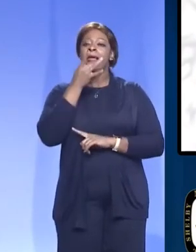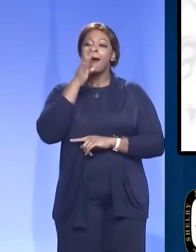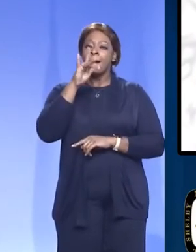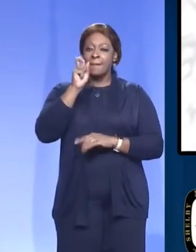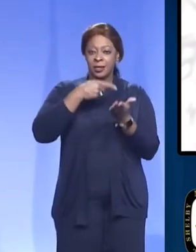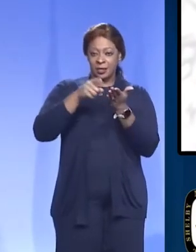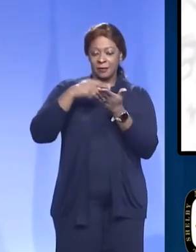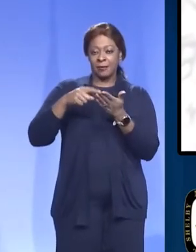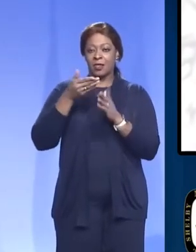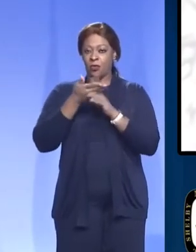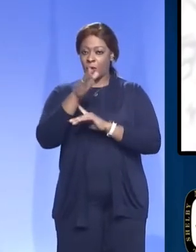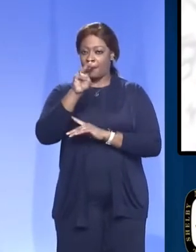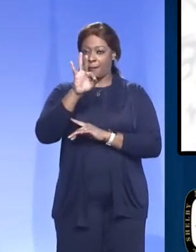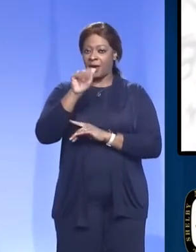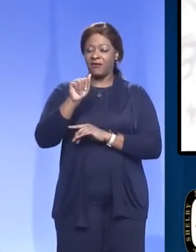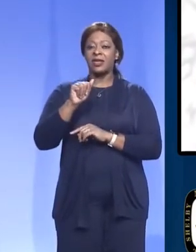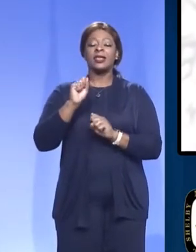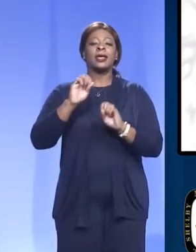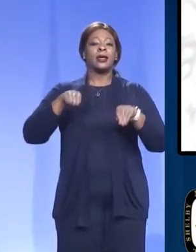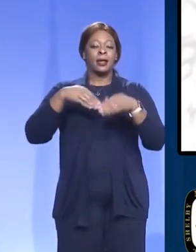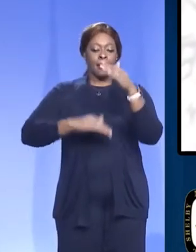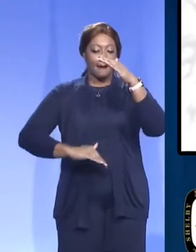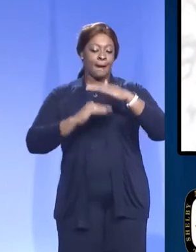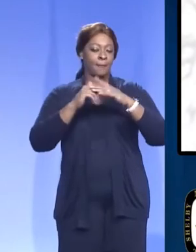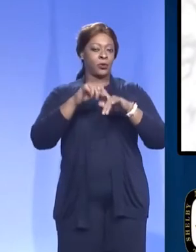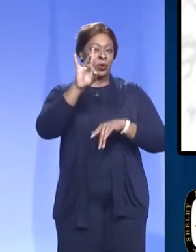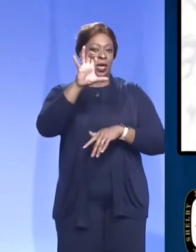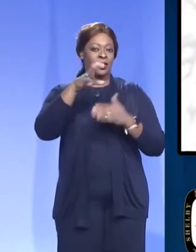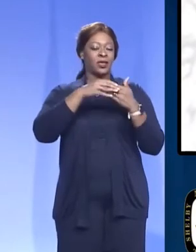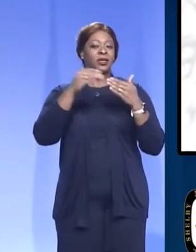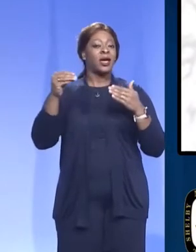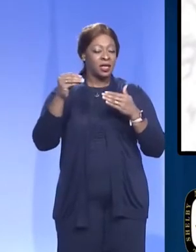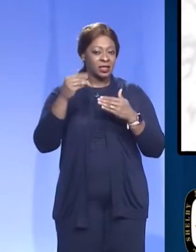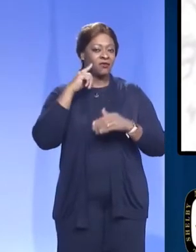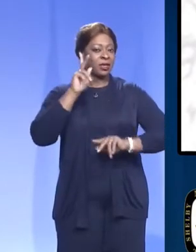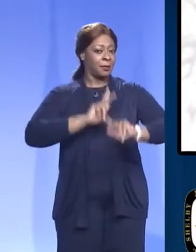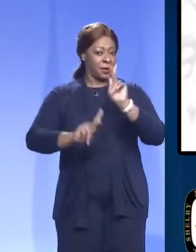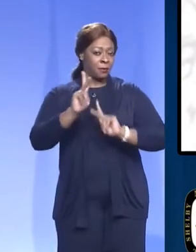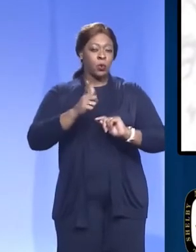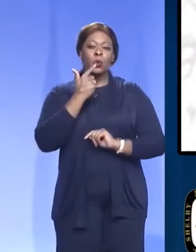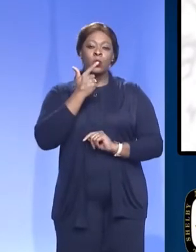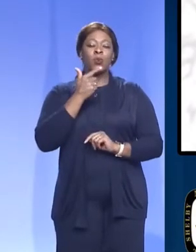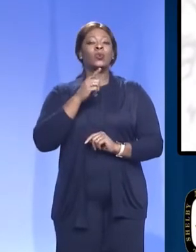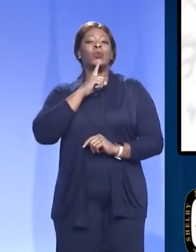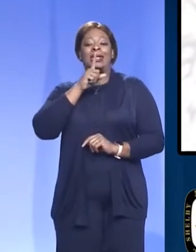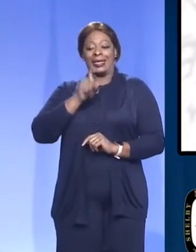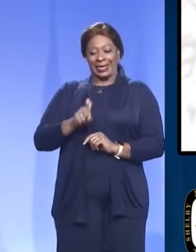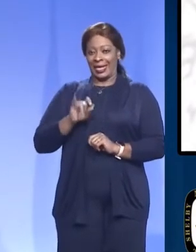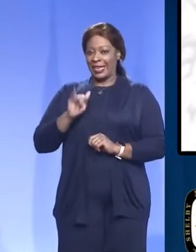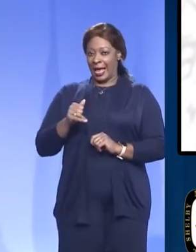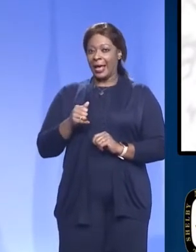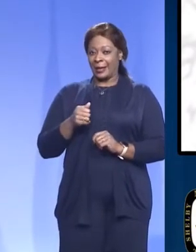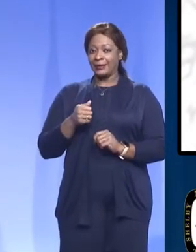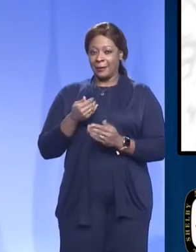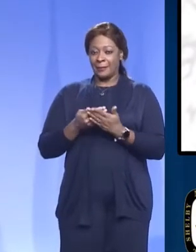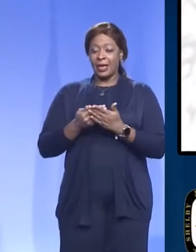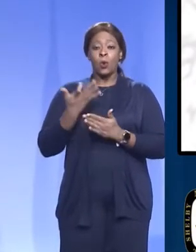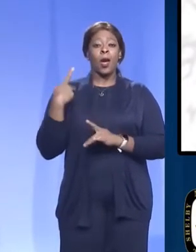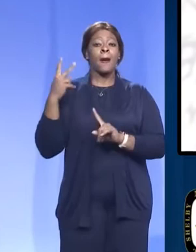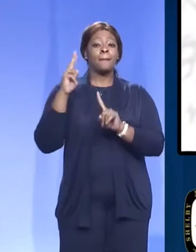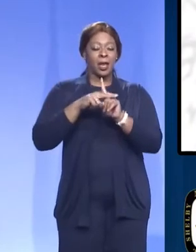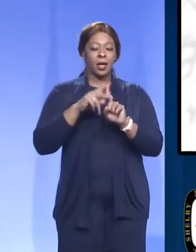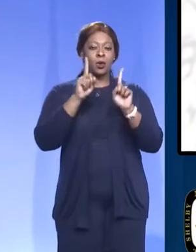assistance. And to start, that can provide up to $800 of assistance to individuals who are in need. If you want to apply for that program, you